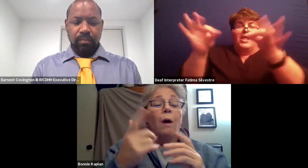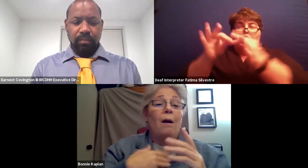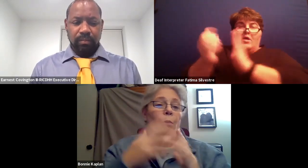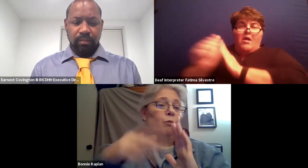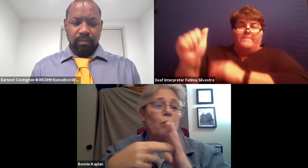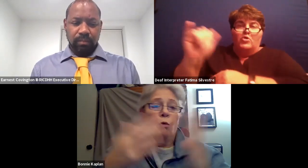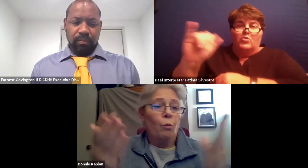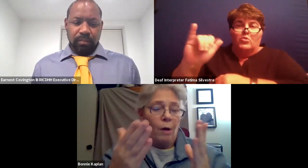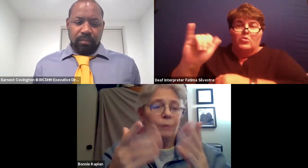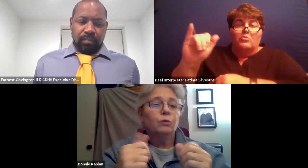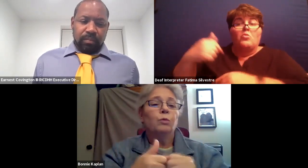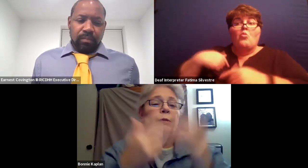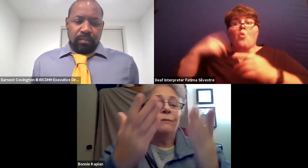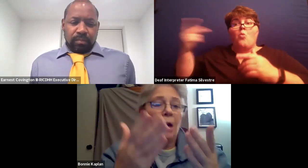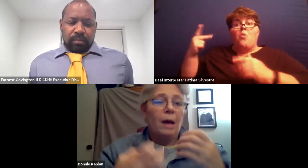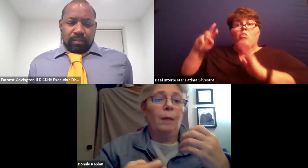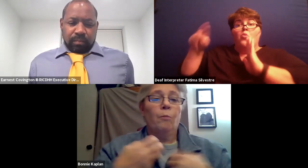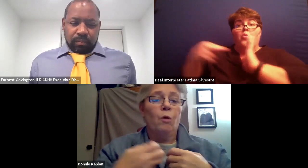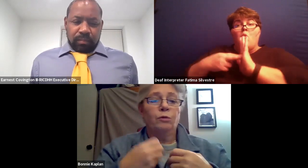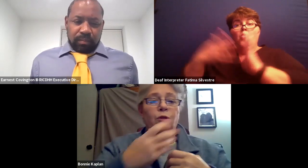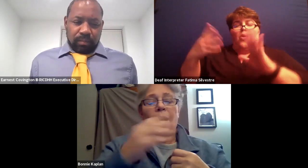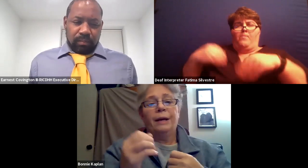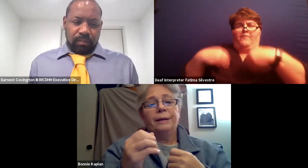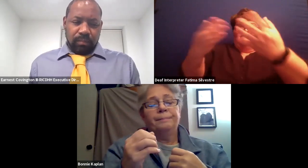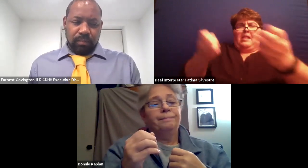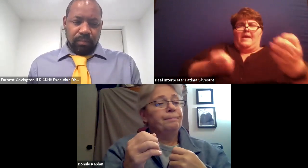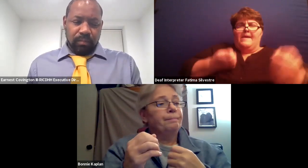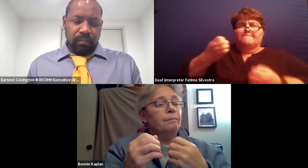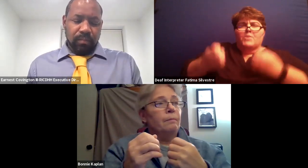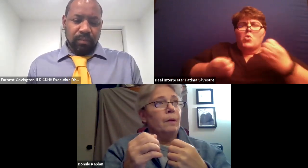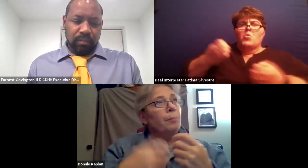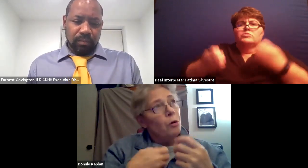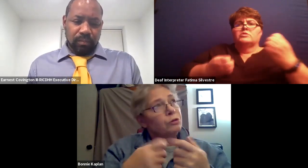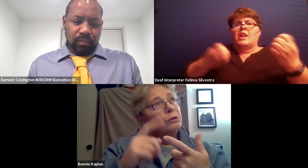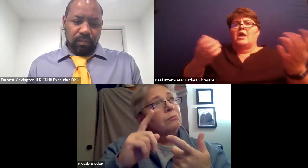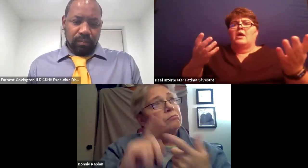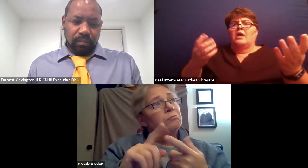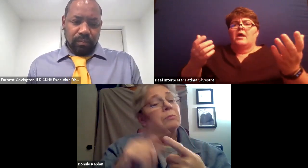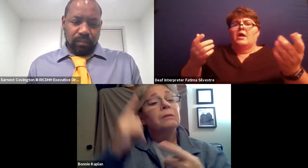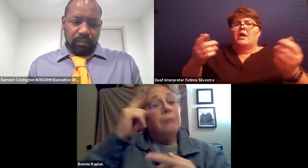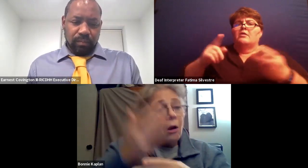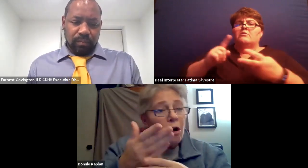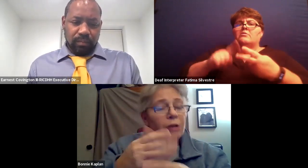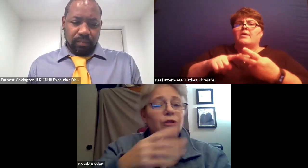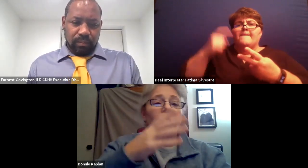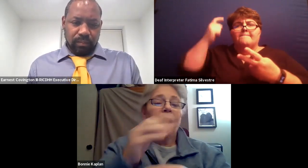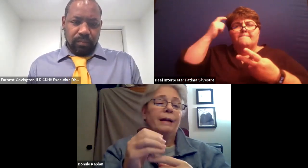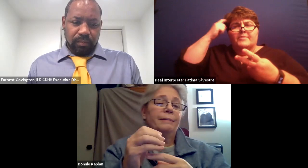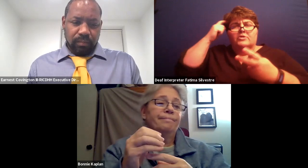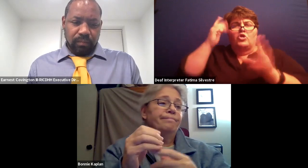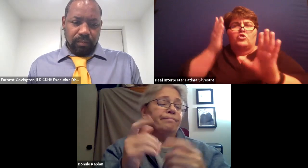Language. And our goal is to provide both emotional,